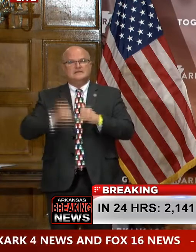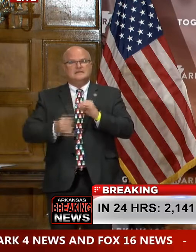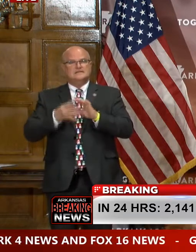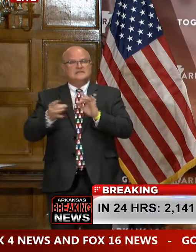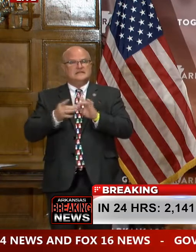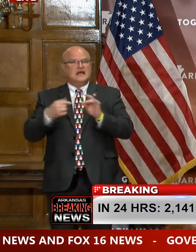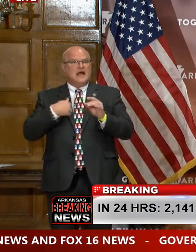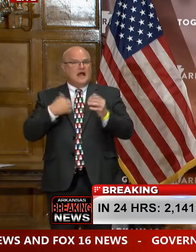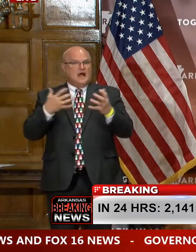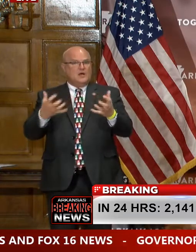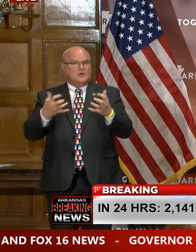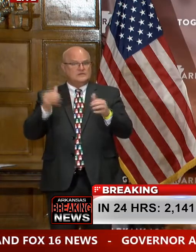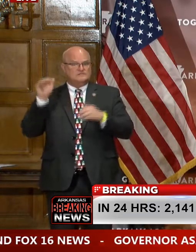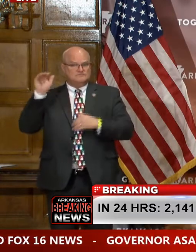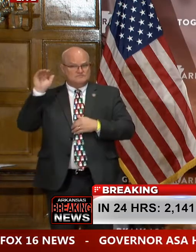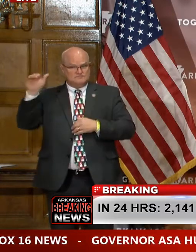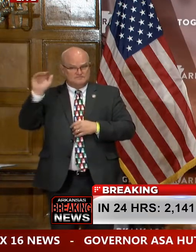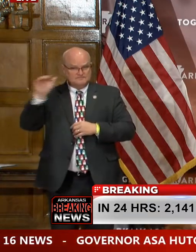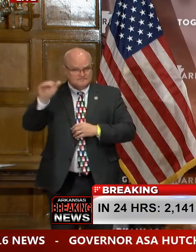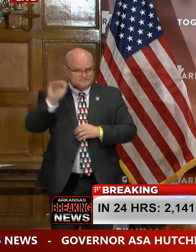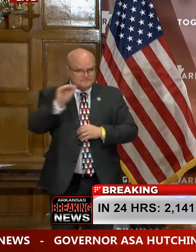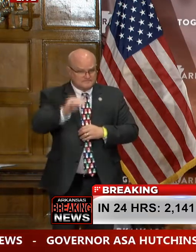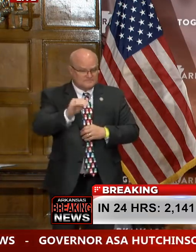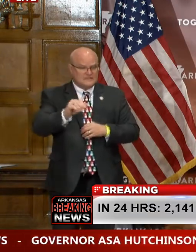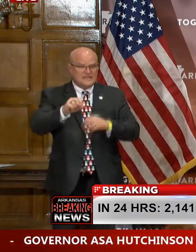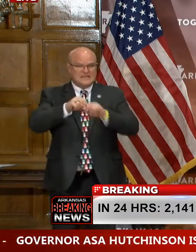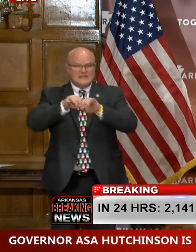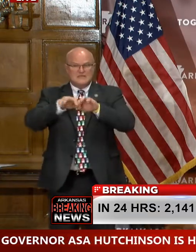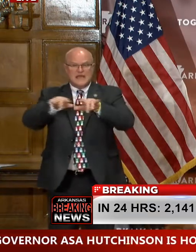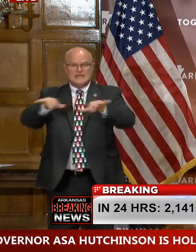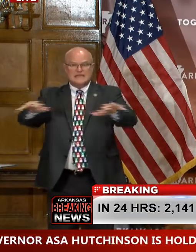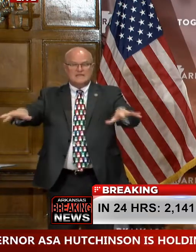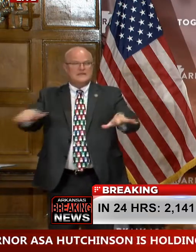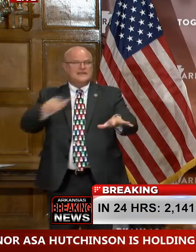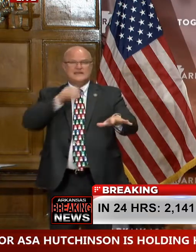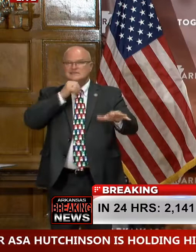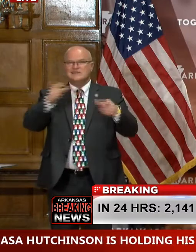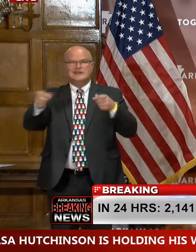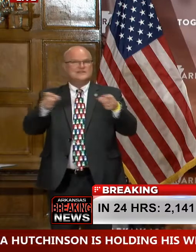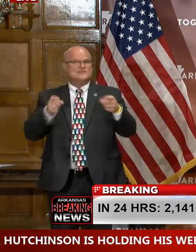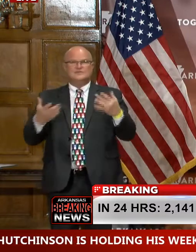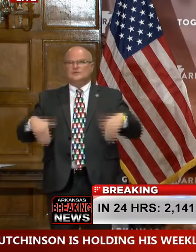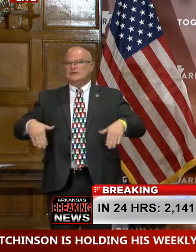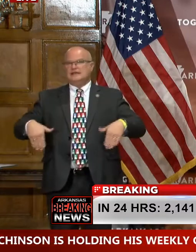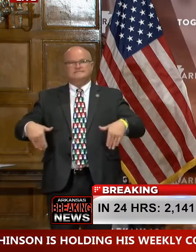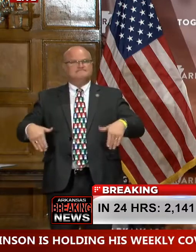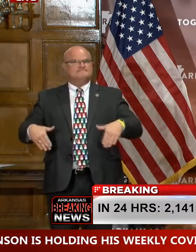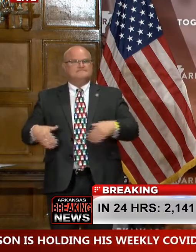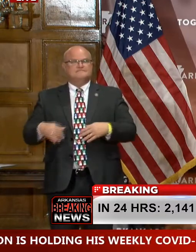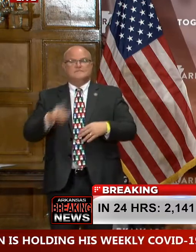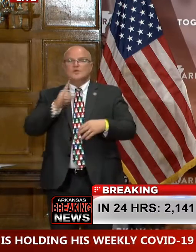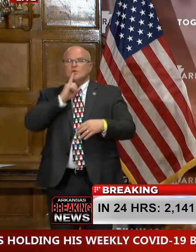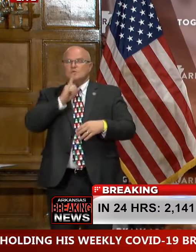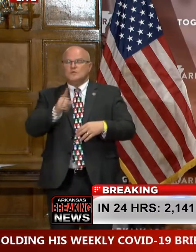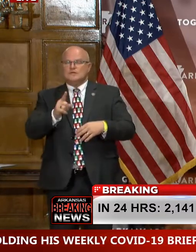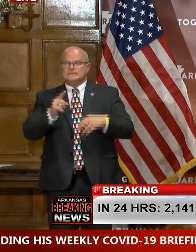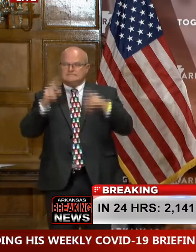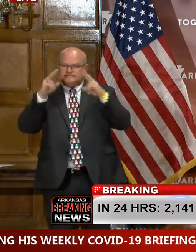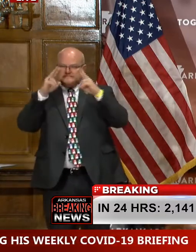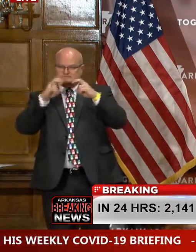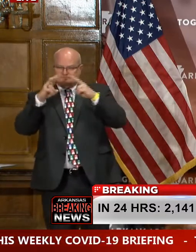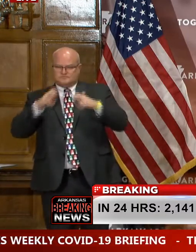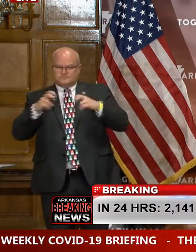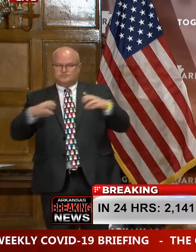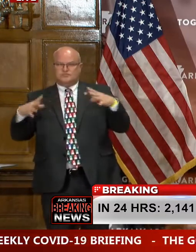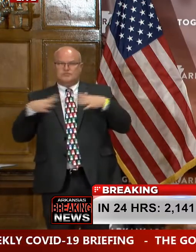I want to remind everyone, this pandemic is not under control. you should reassess your holiday